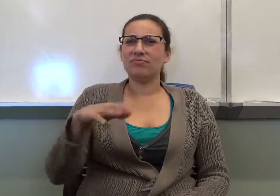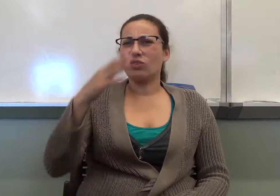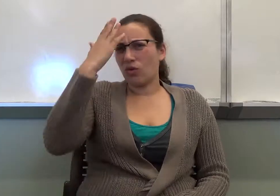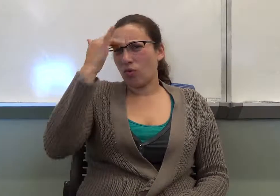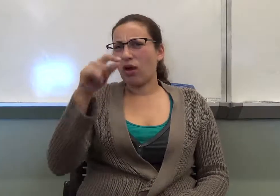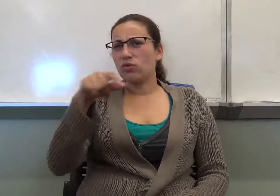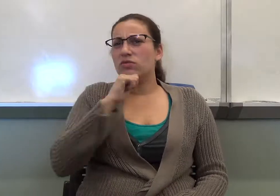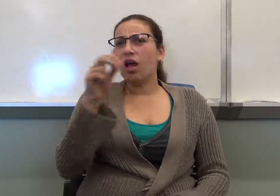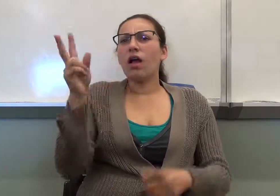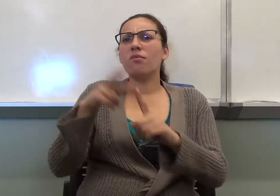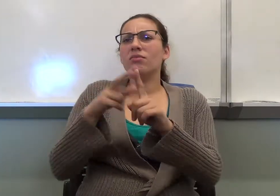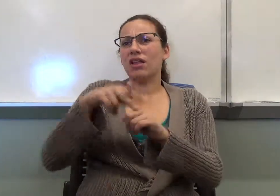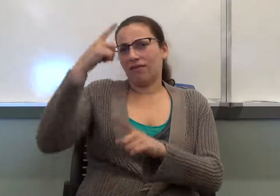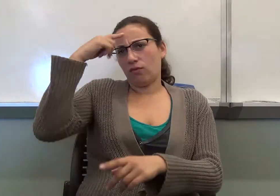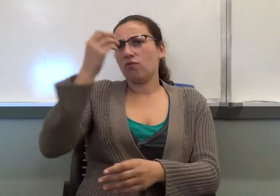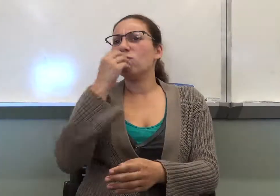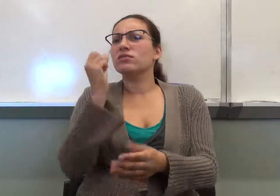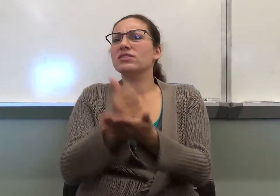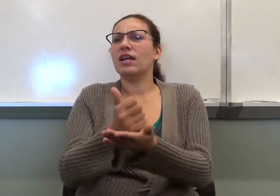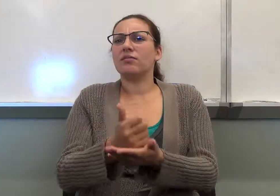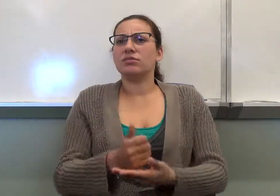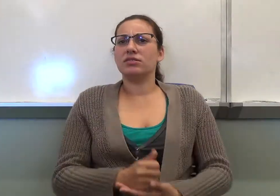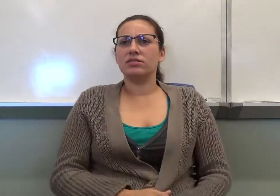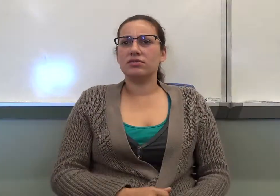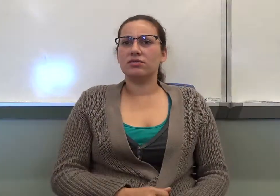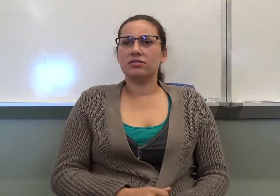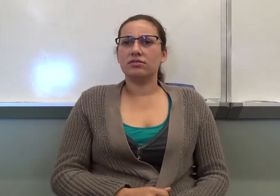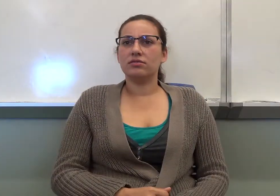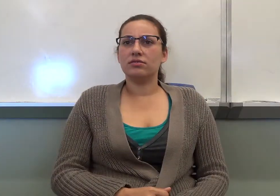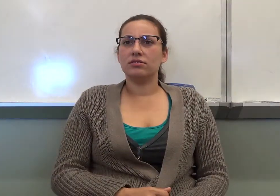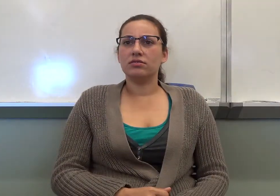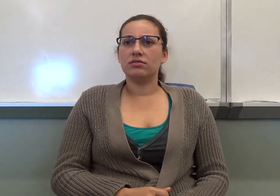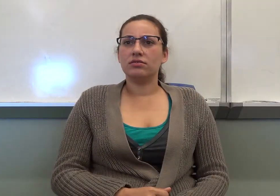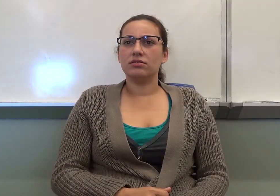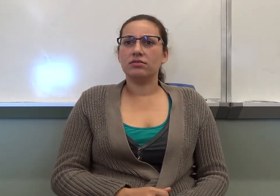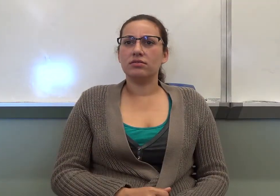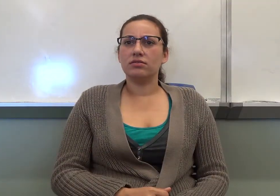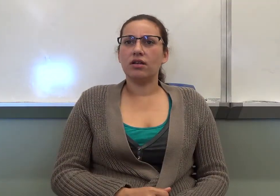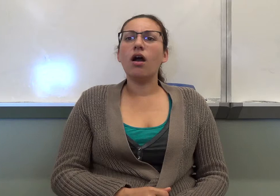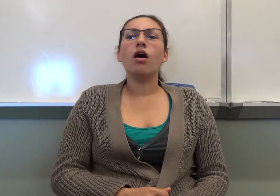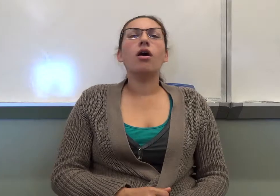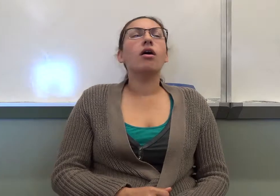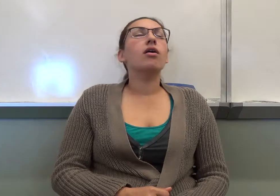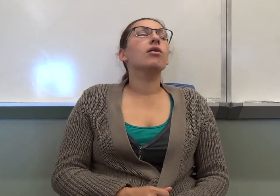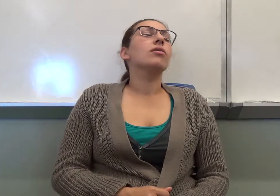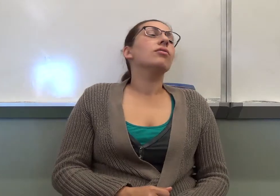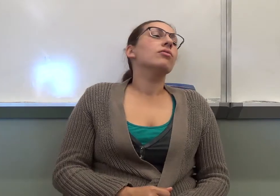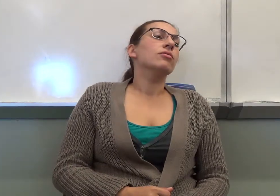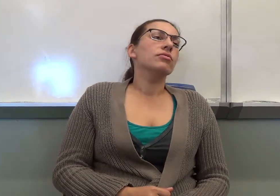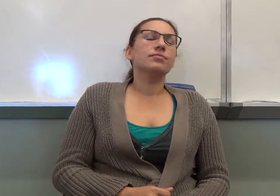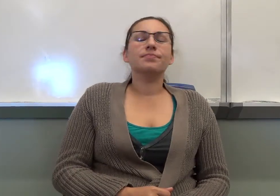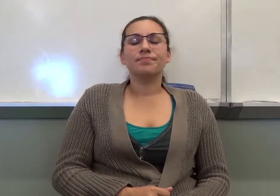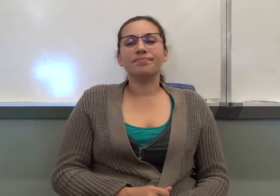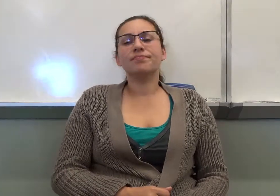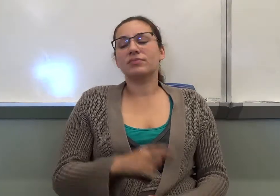leftover. That's what they do, because they say, well, you know, you're gonna have to patch it sometime. So they just leave the whole thing.